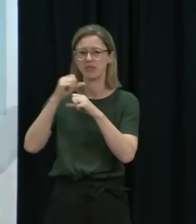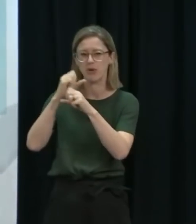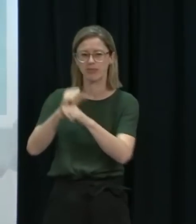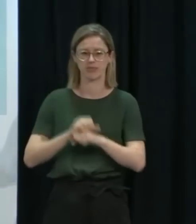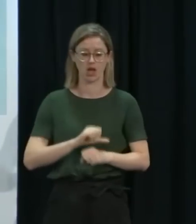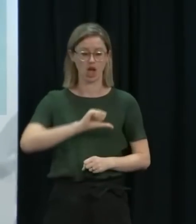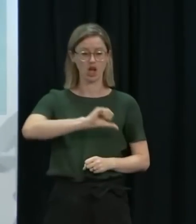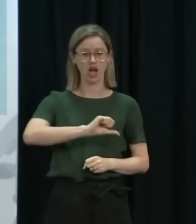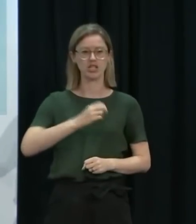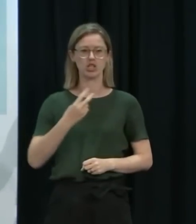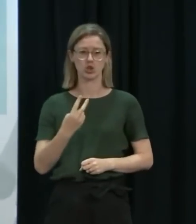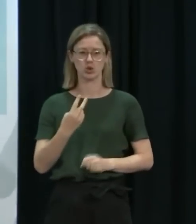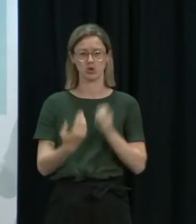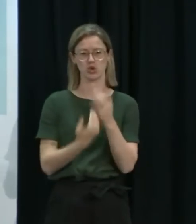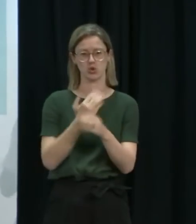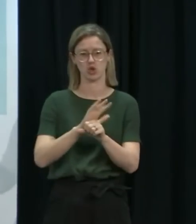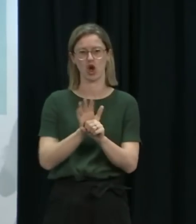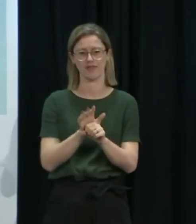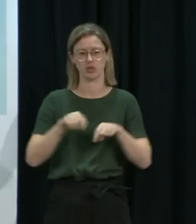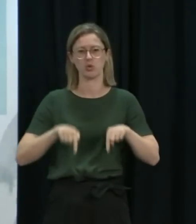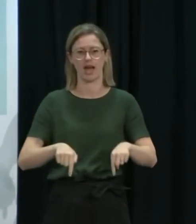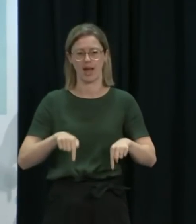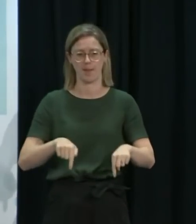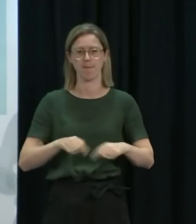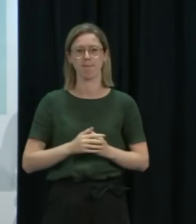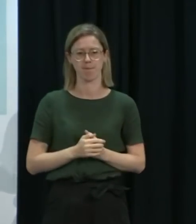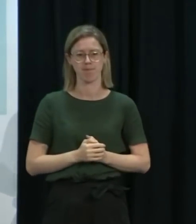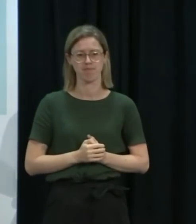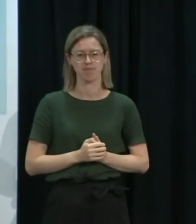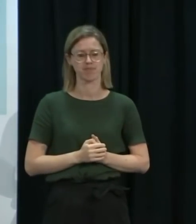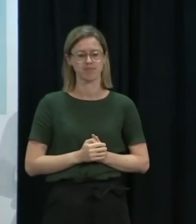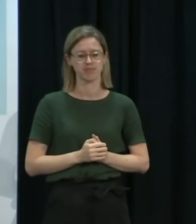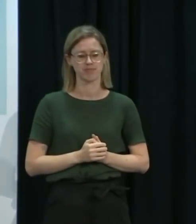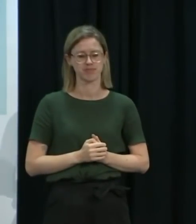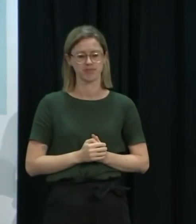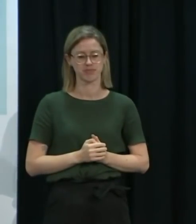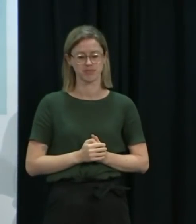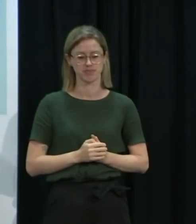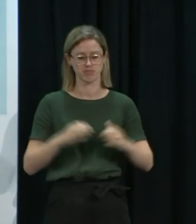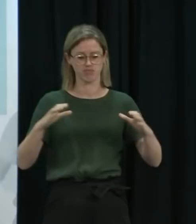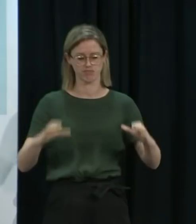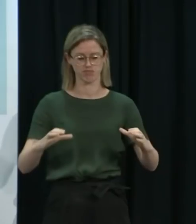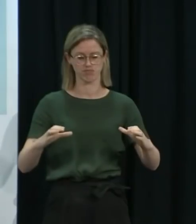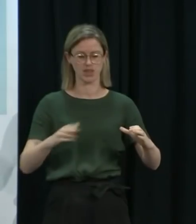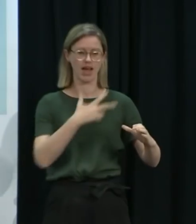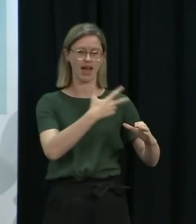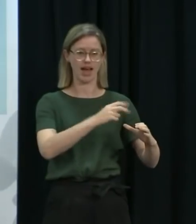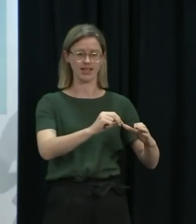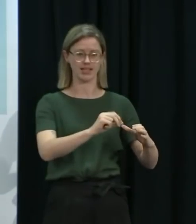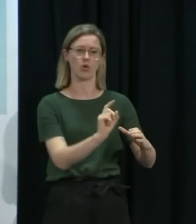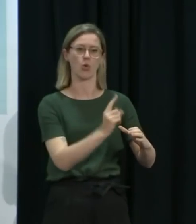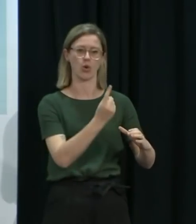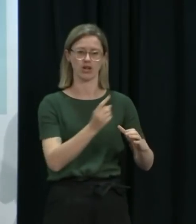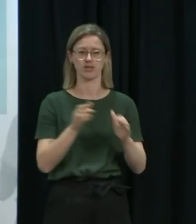There are 92 new COVID-19 cases in the community reported today. Of these, 80 are in